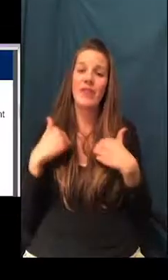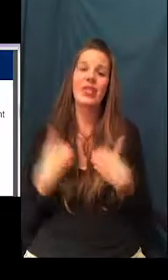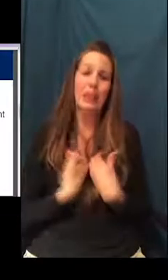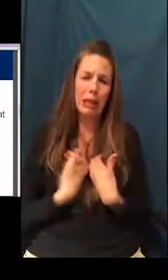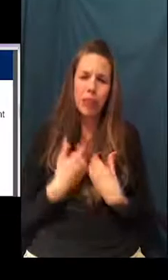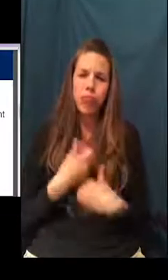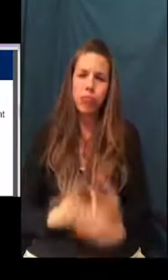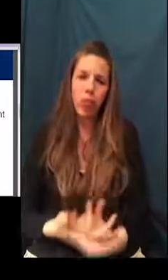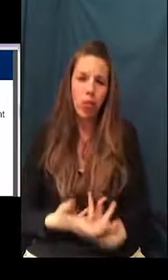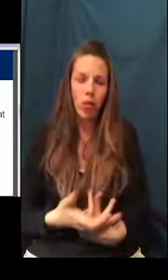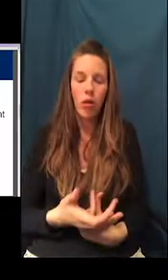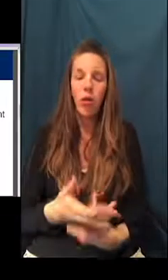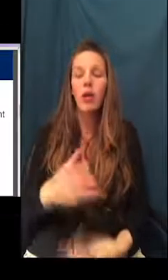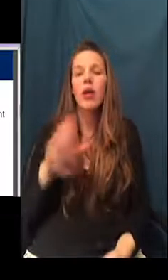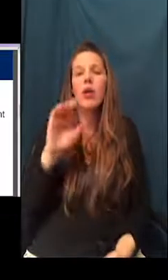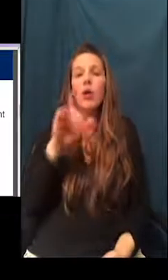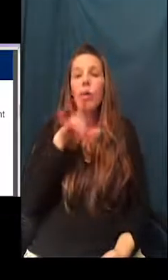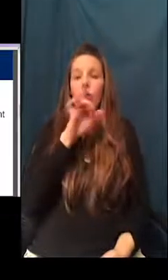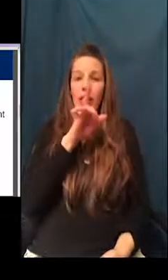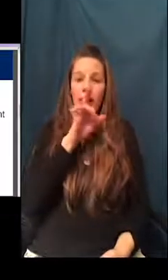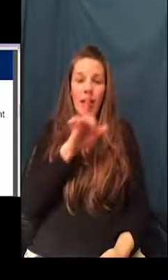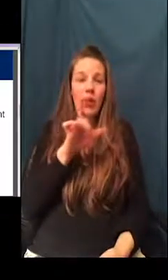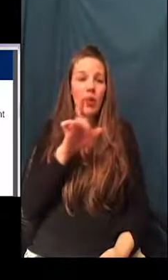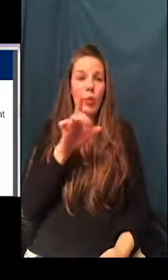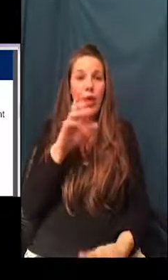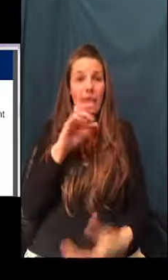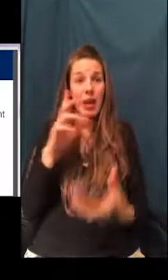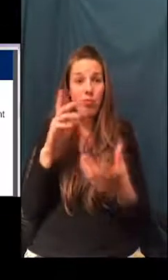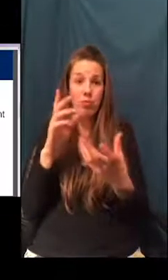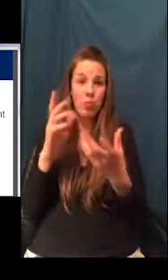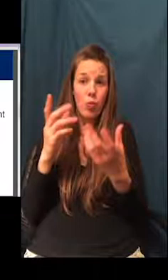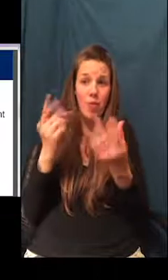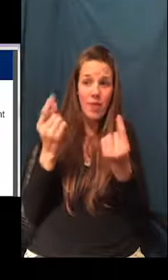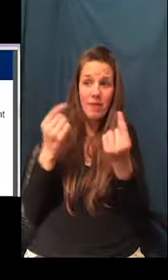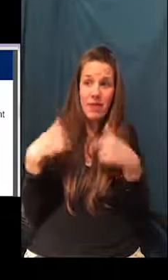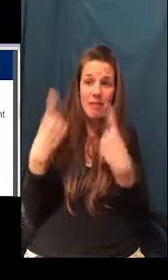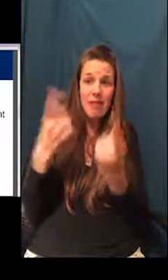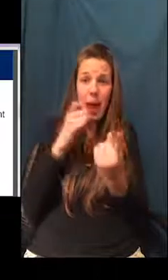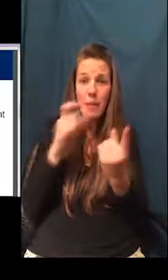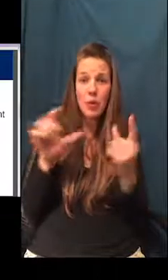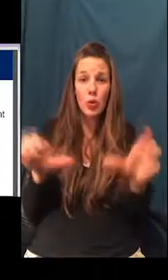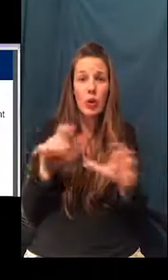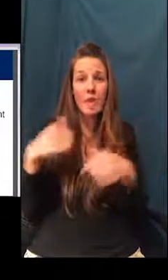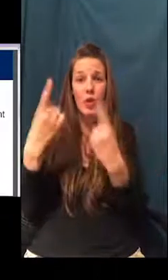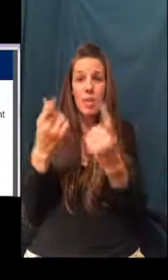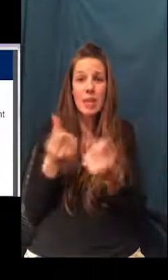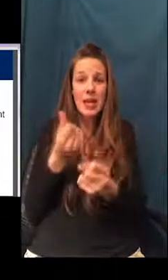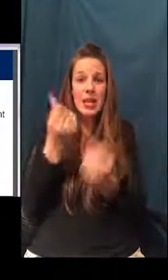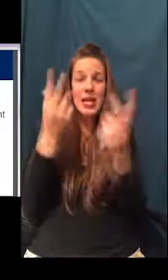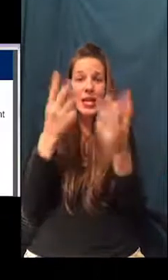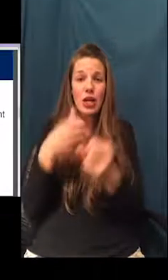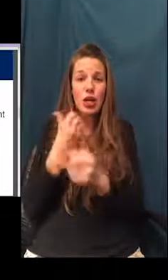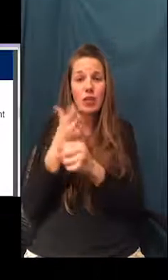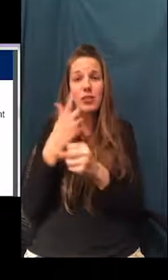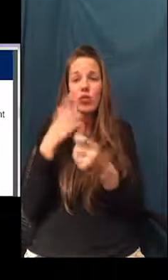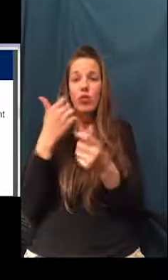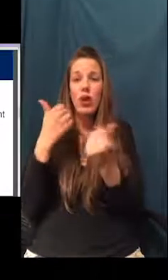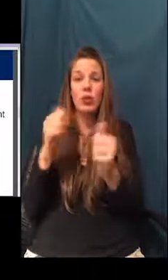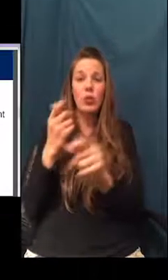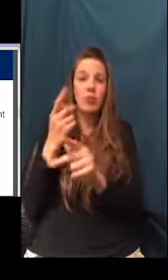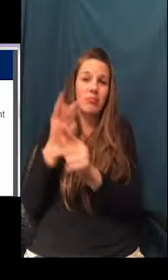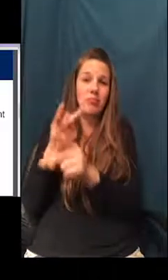they are and what they maybe haven't been doing all these years, and putting some better self-care practices into place